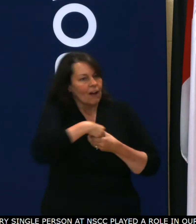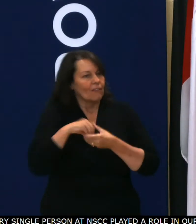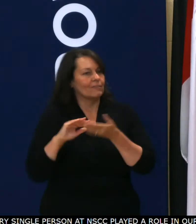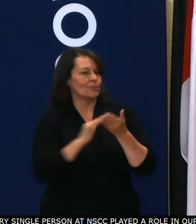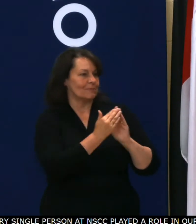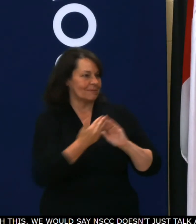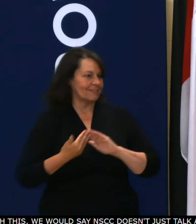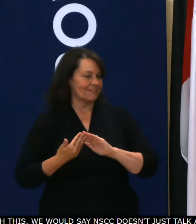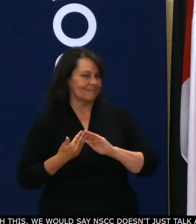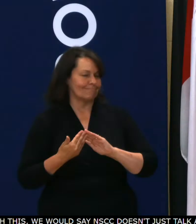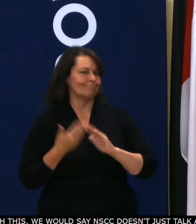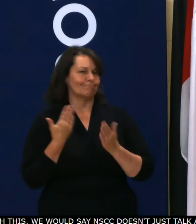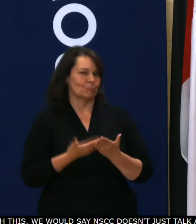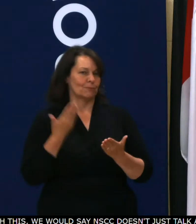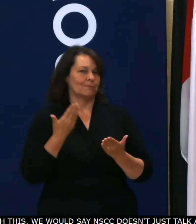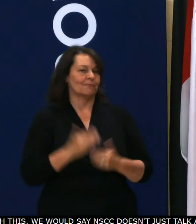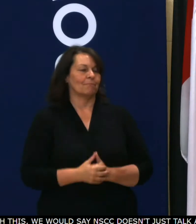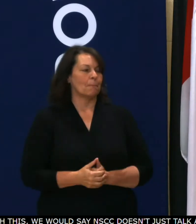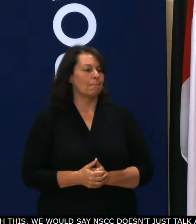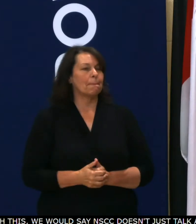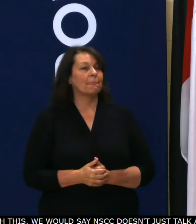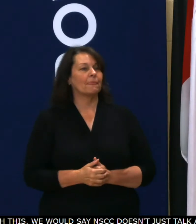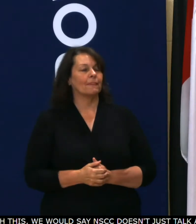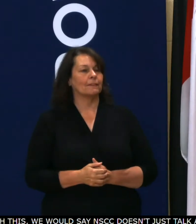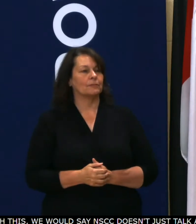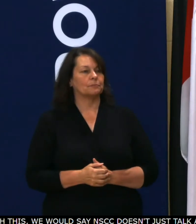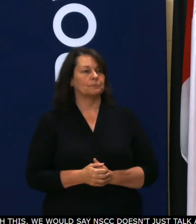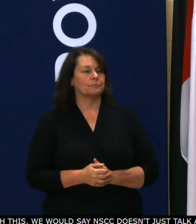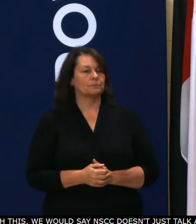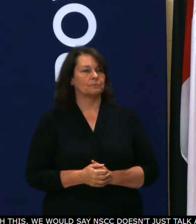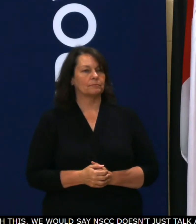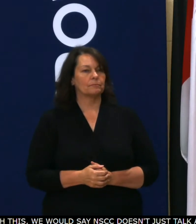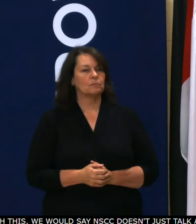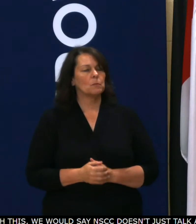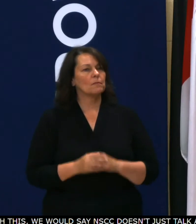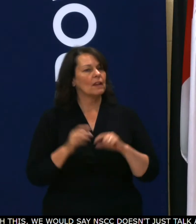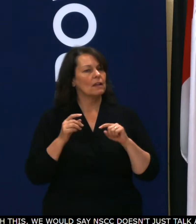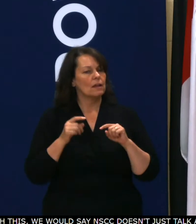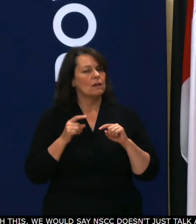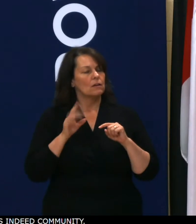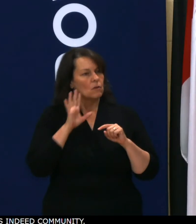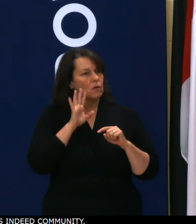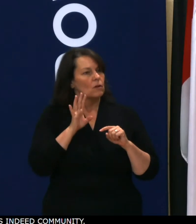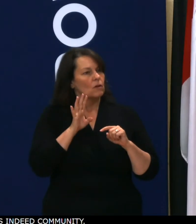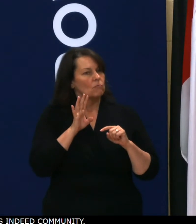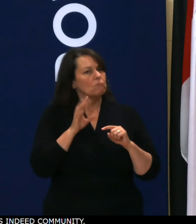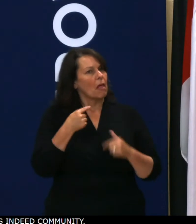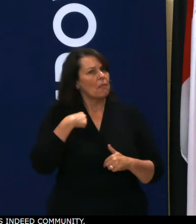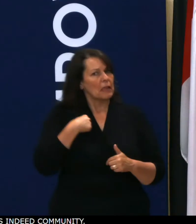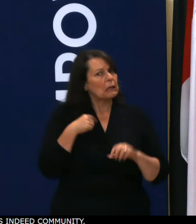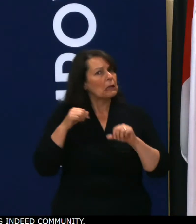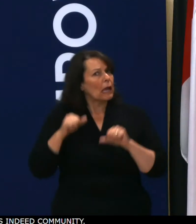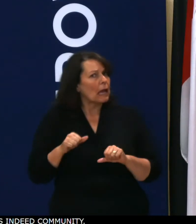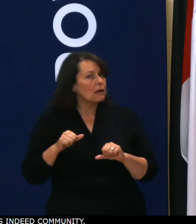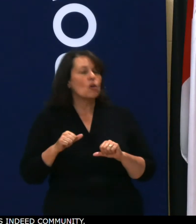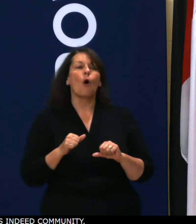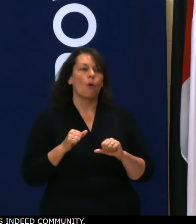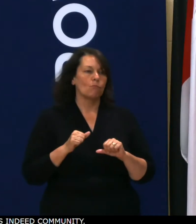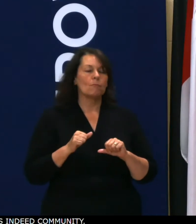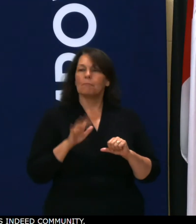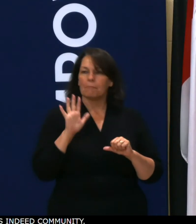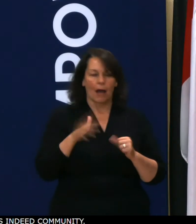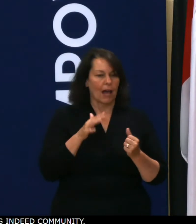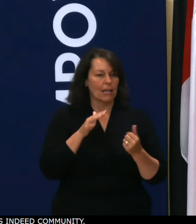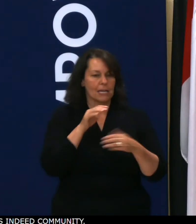of that impact. The one thing this journey has taught us is that we are stronger than we think. Every late night